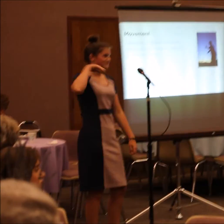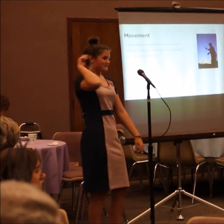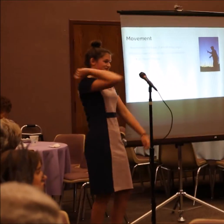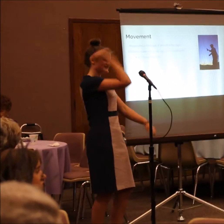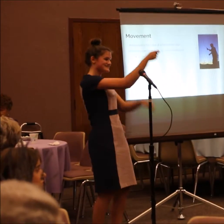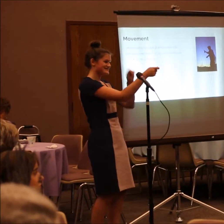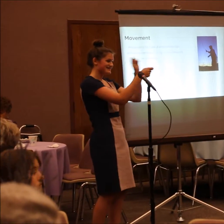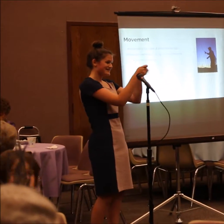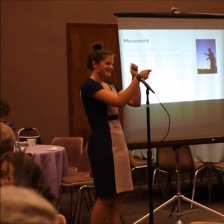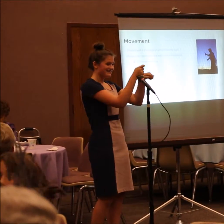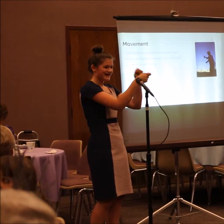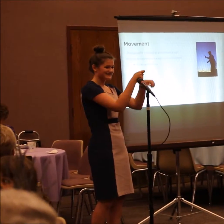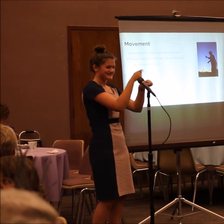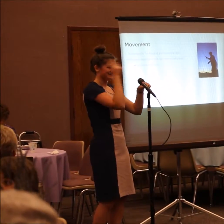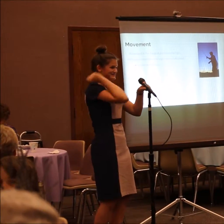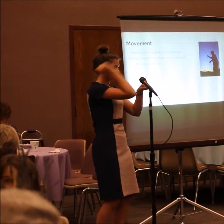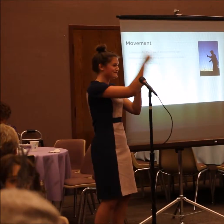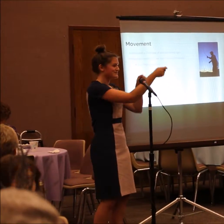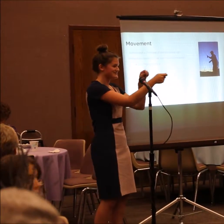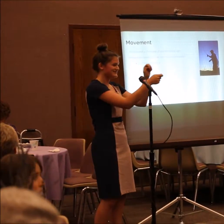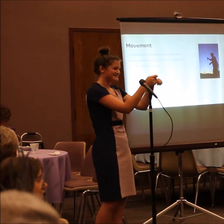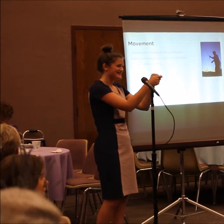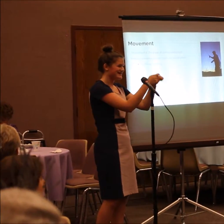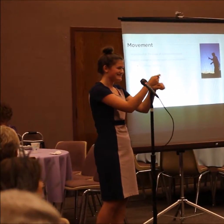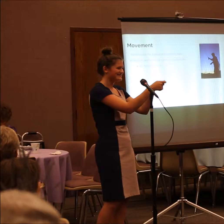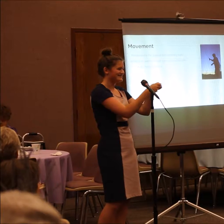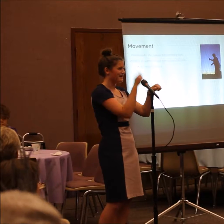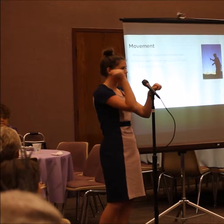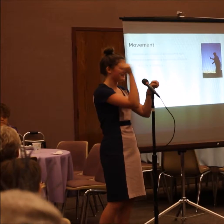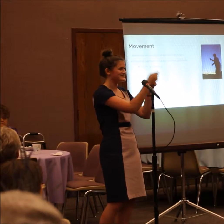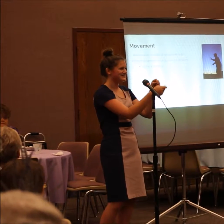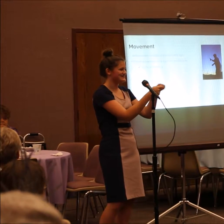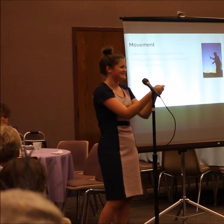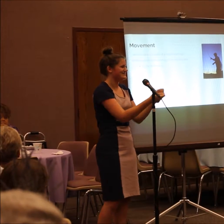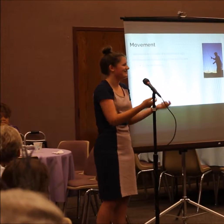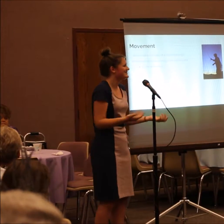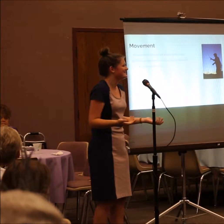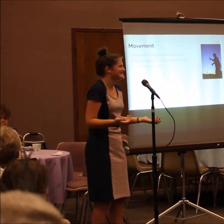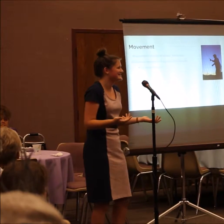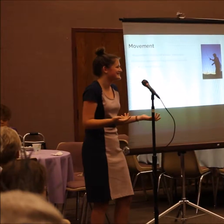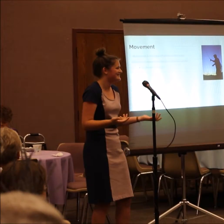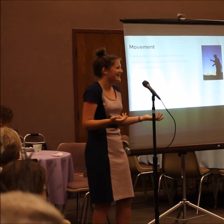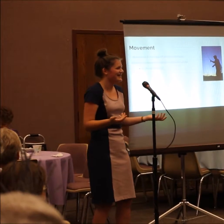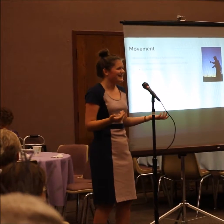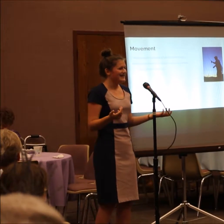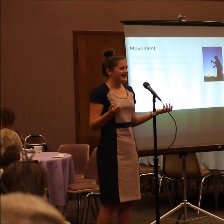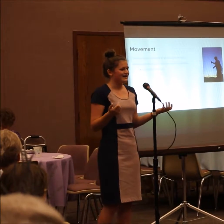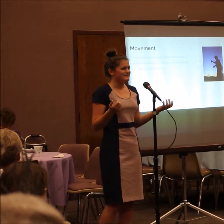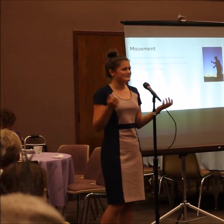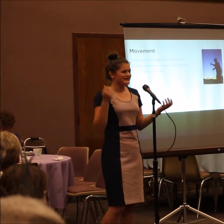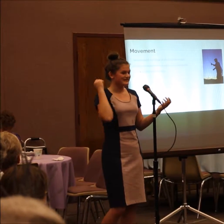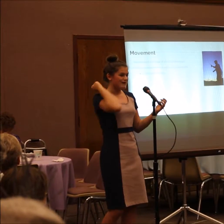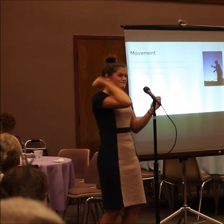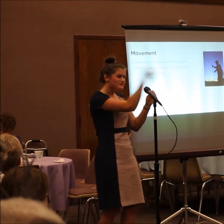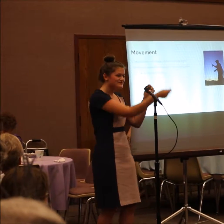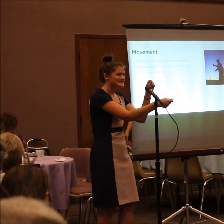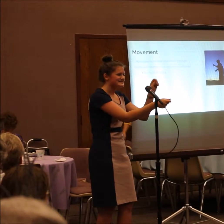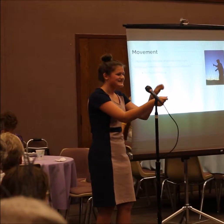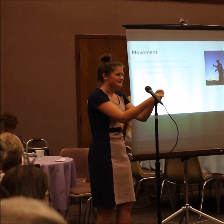for fishing is that. Most of you can tell, oh, that's fishing, without me even telling you that. But that movement is key. If